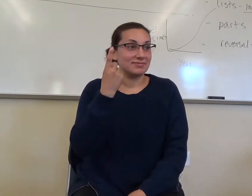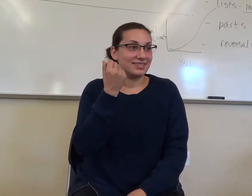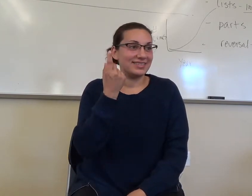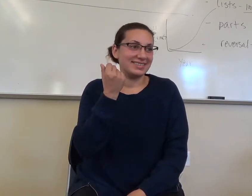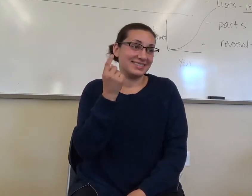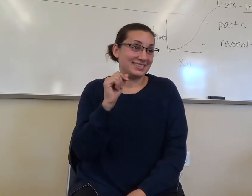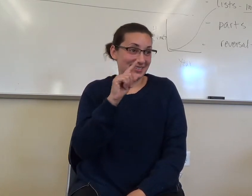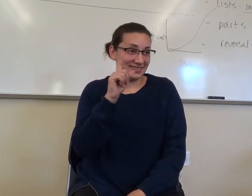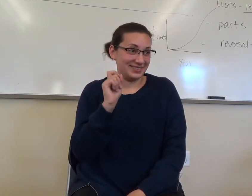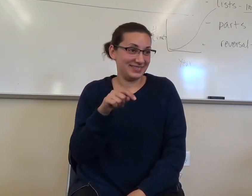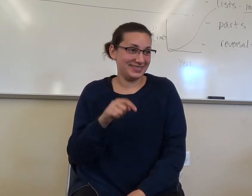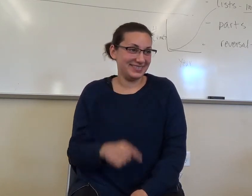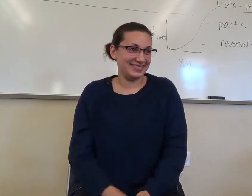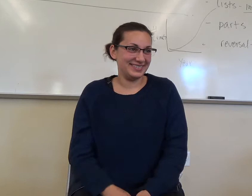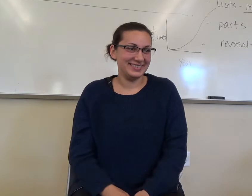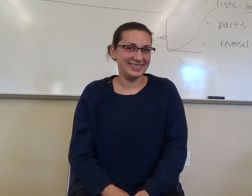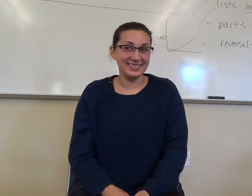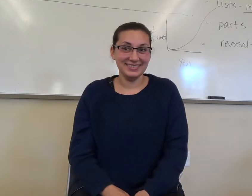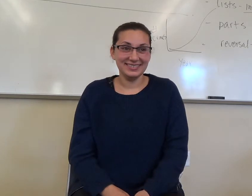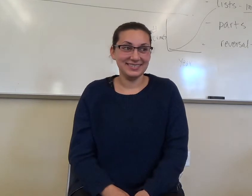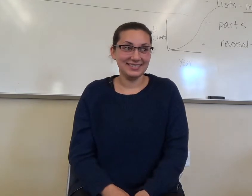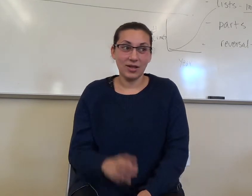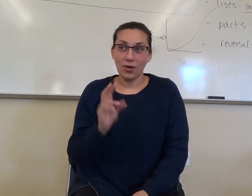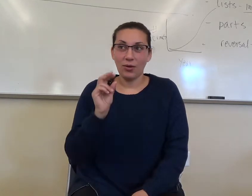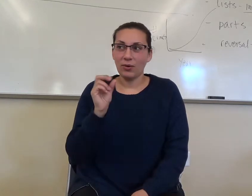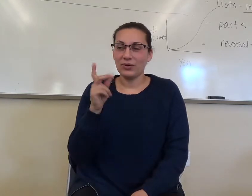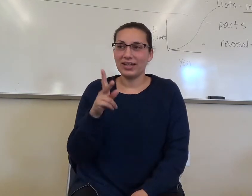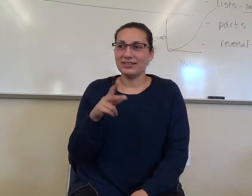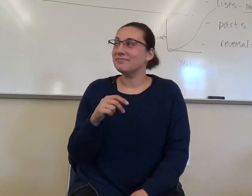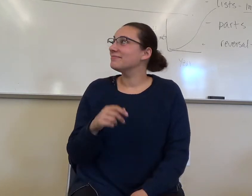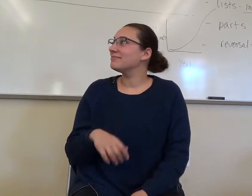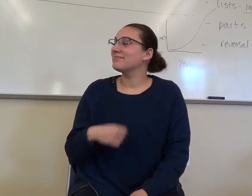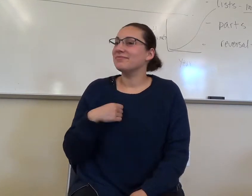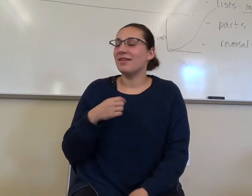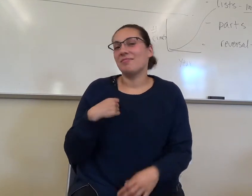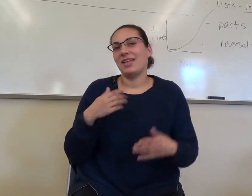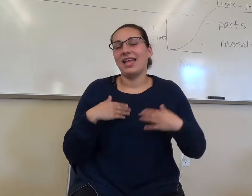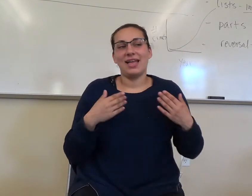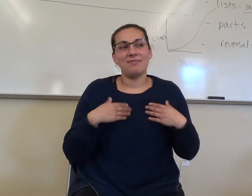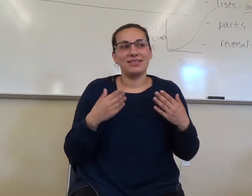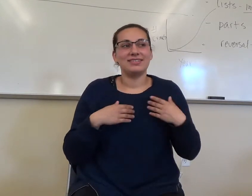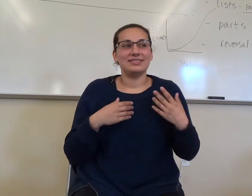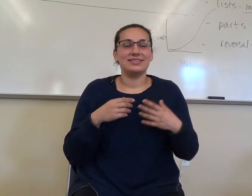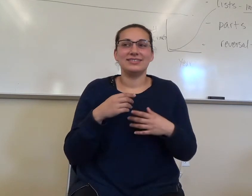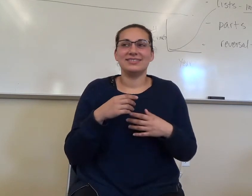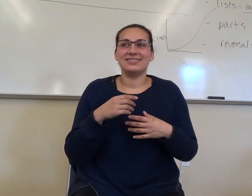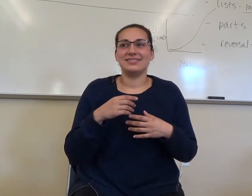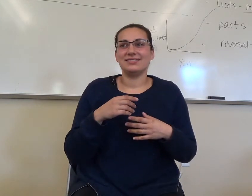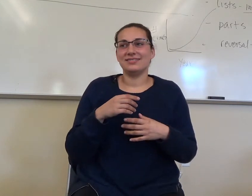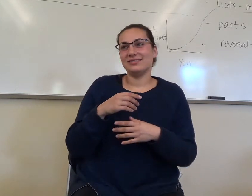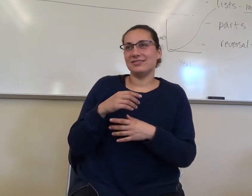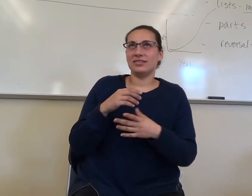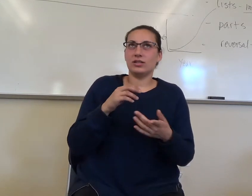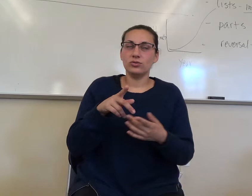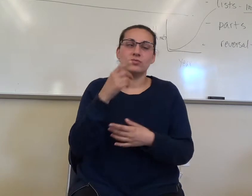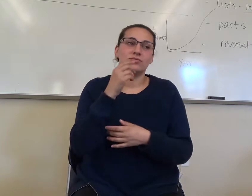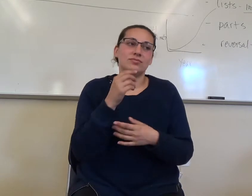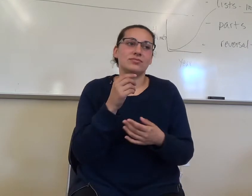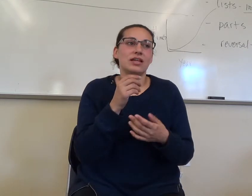asking? No, good. Good. Diana, I'm glad you are shaking your head because a lot of people don't want to admit that they don't